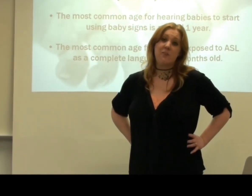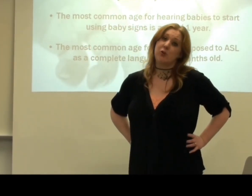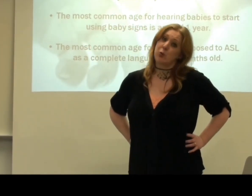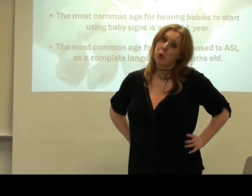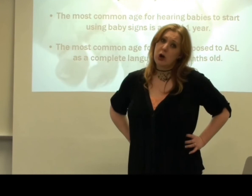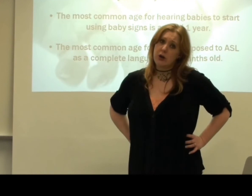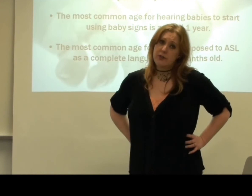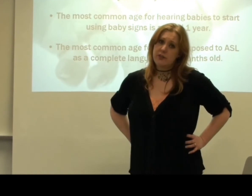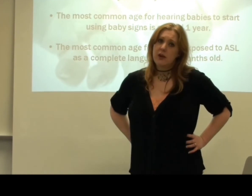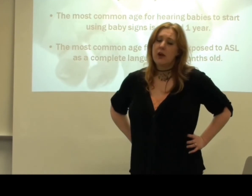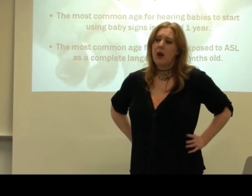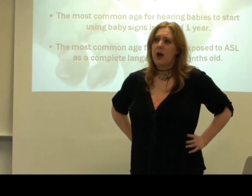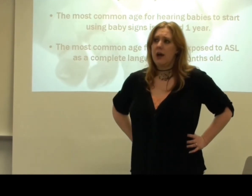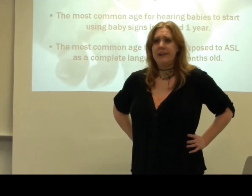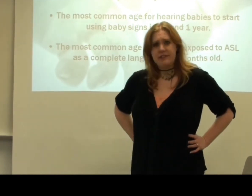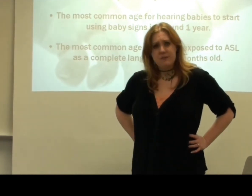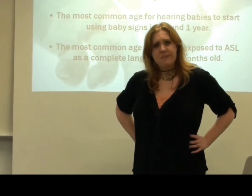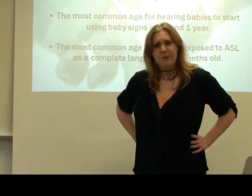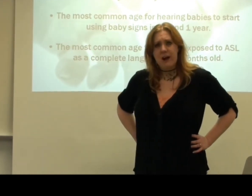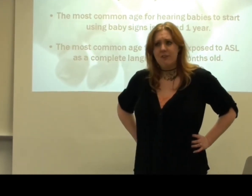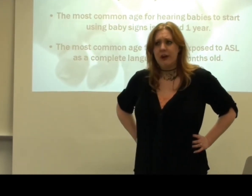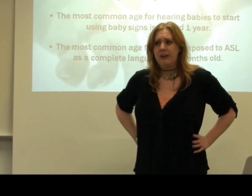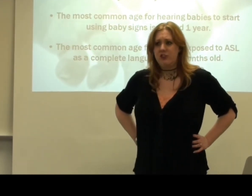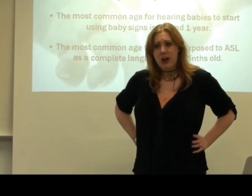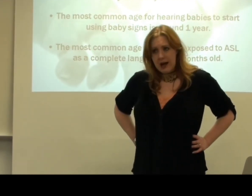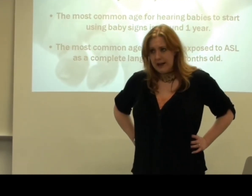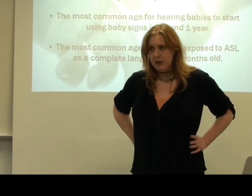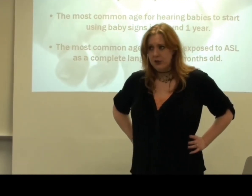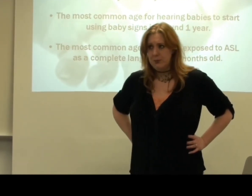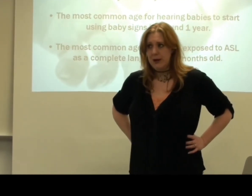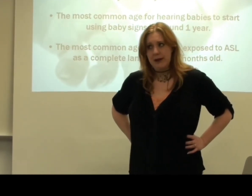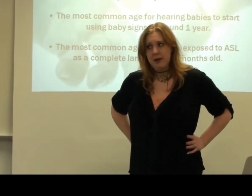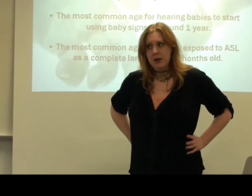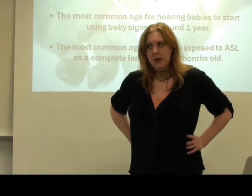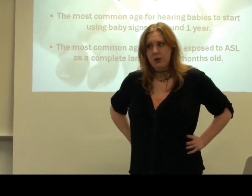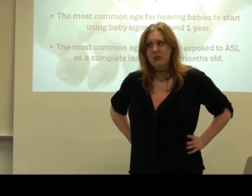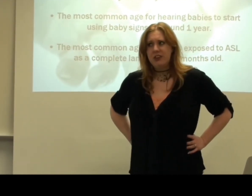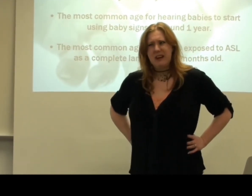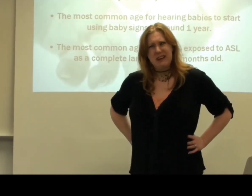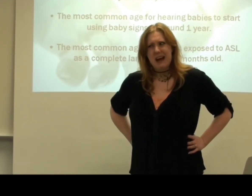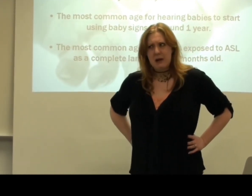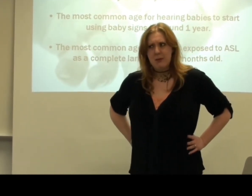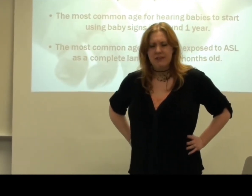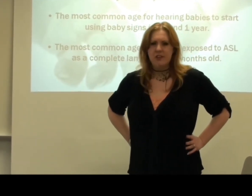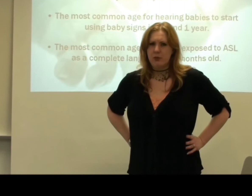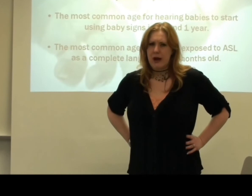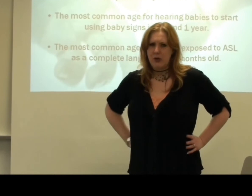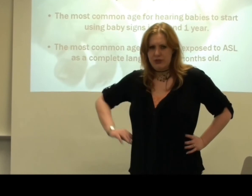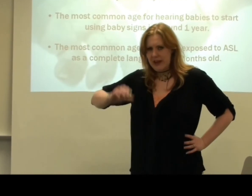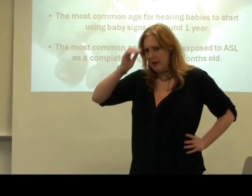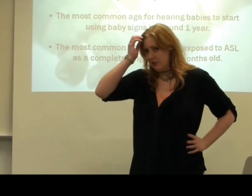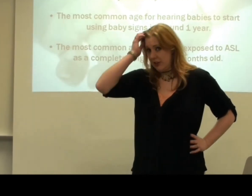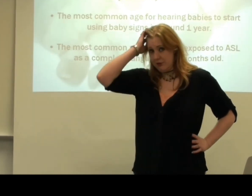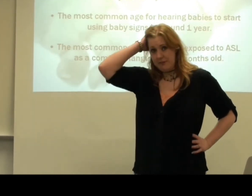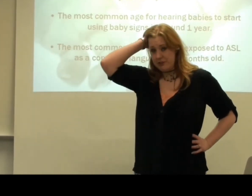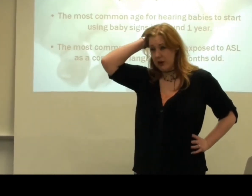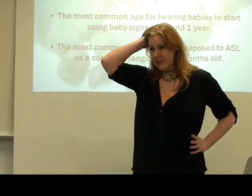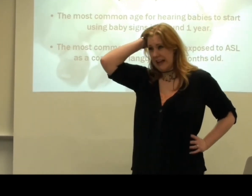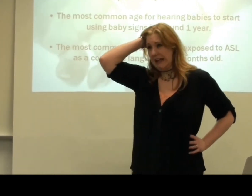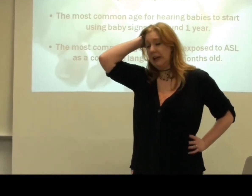first words? It's different for every child, but usually in 9 months is around the age that they'll start saying